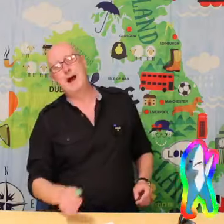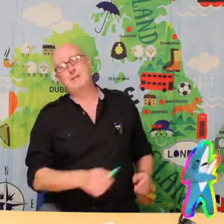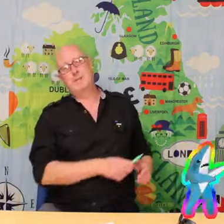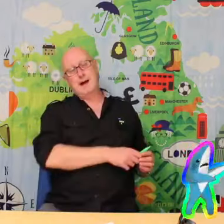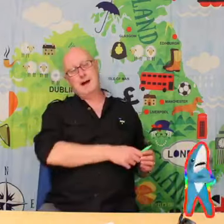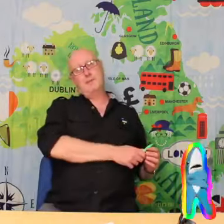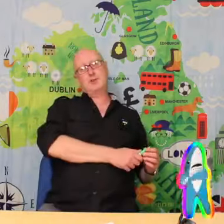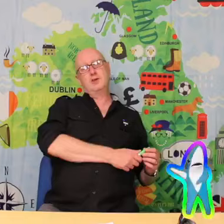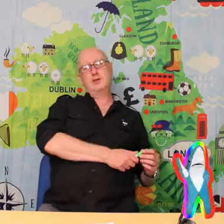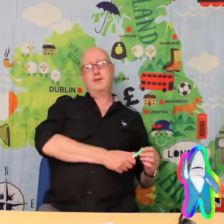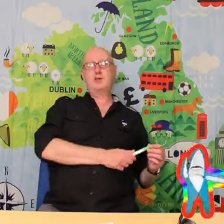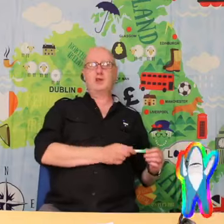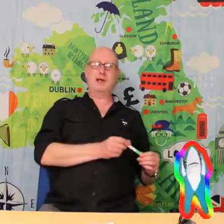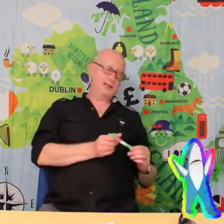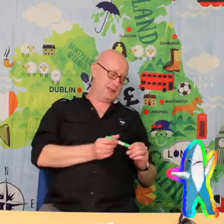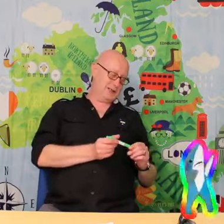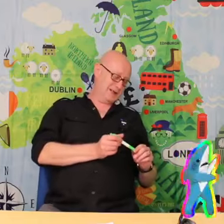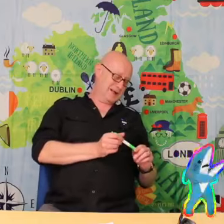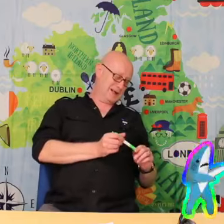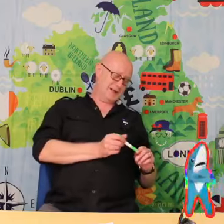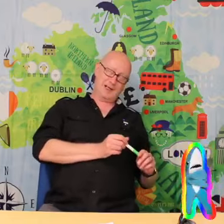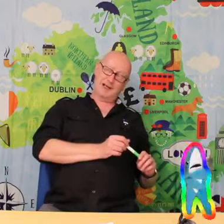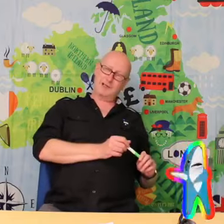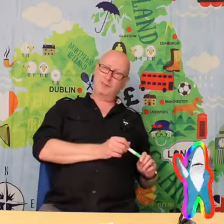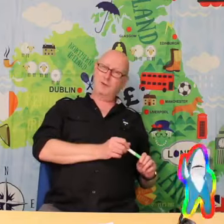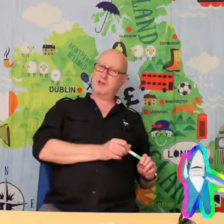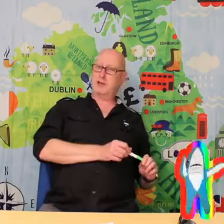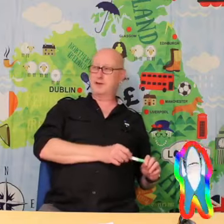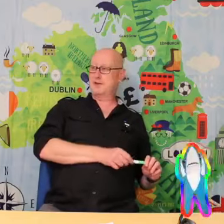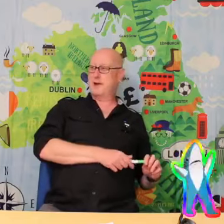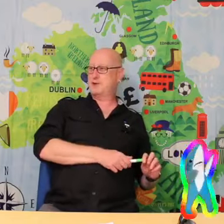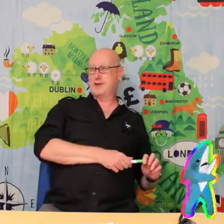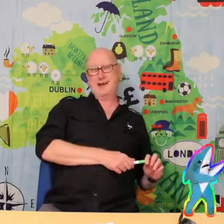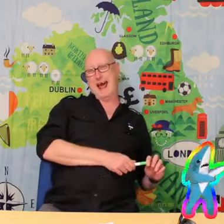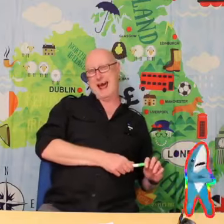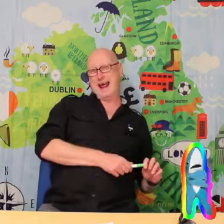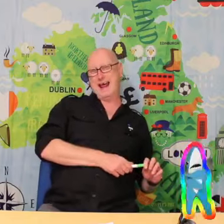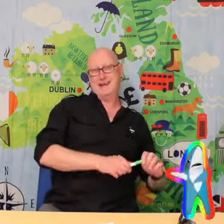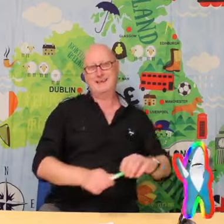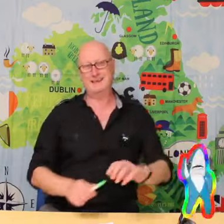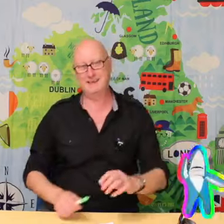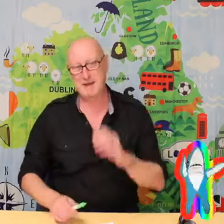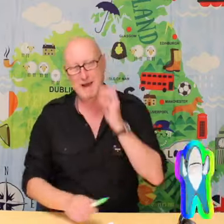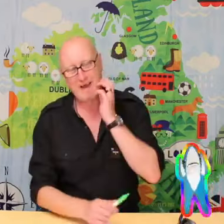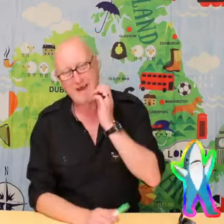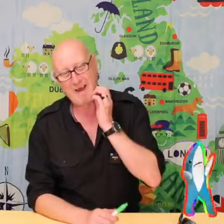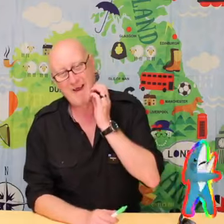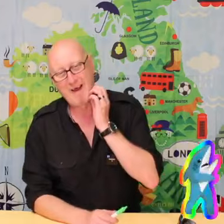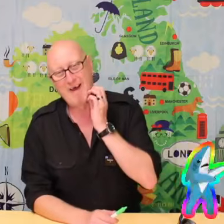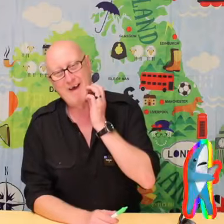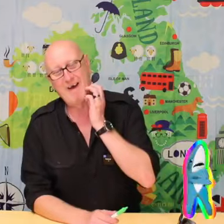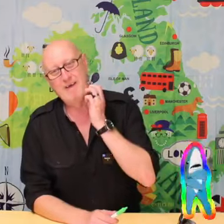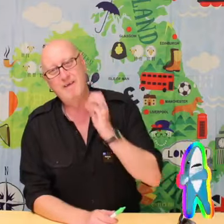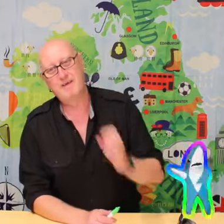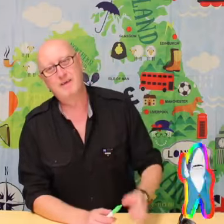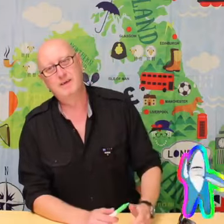mustard on. Mustard's a universal sauce. As a multi-condimentary guy. The only thing wrong with mustard is it doesn't come in big enough pots. Oh,